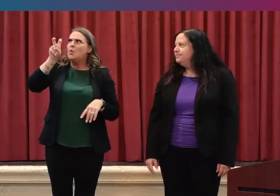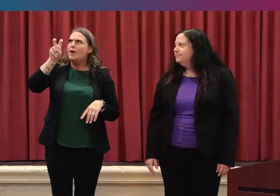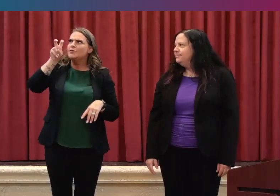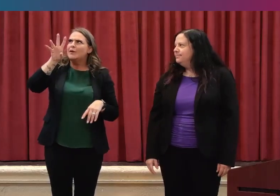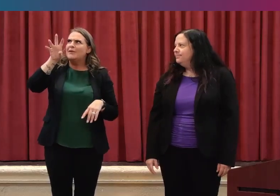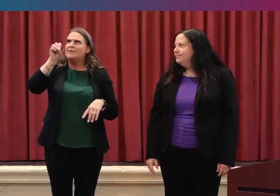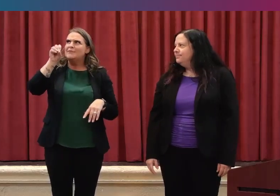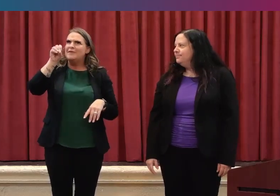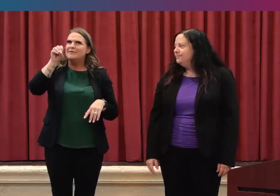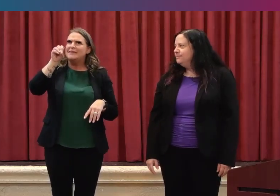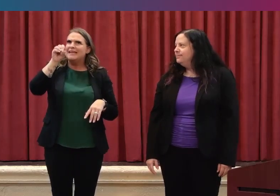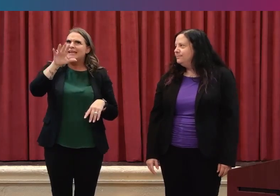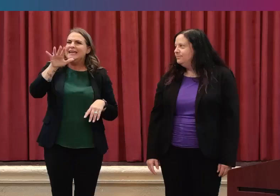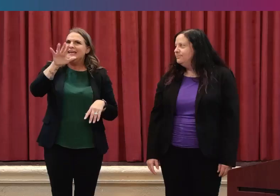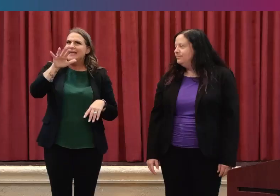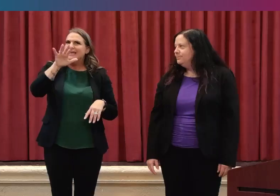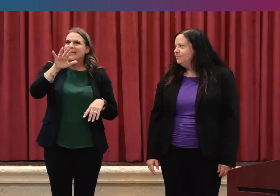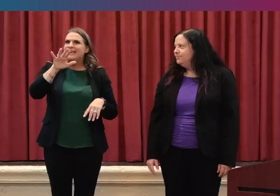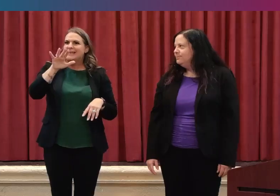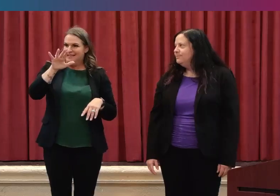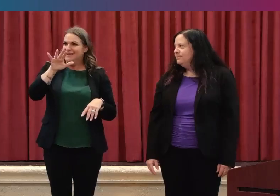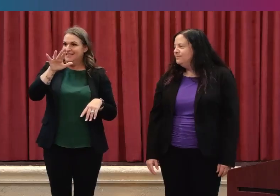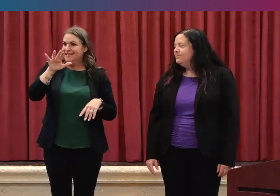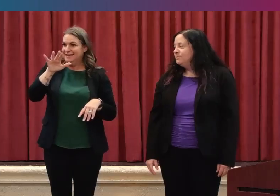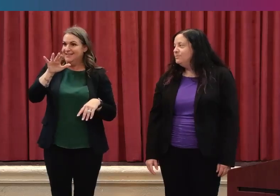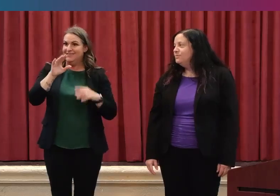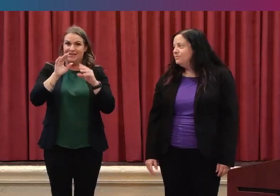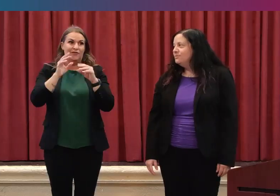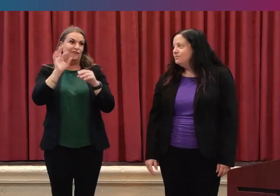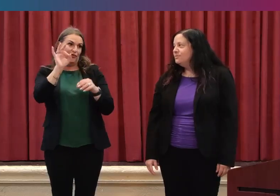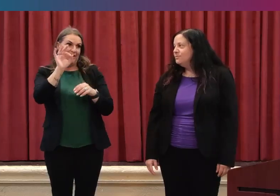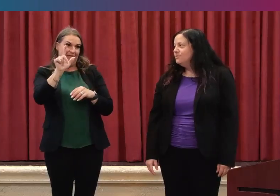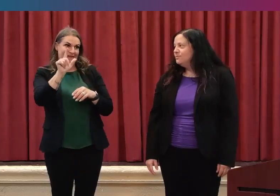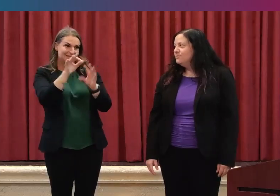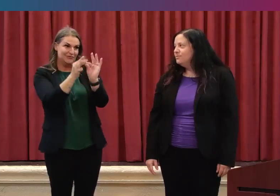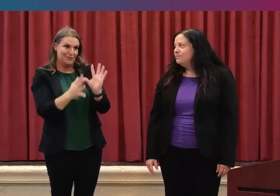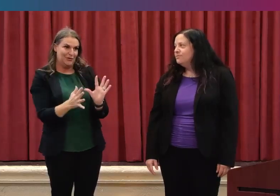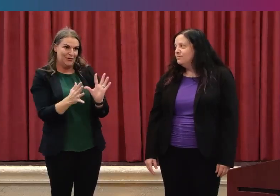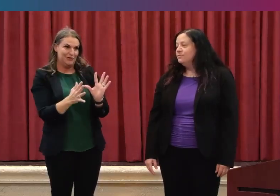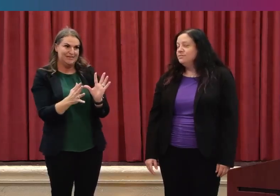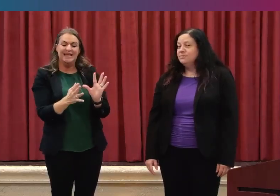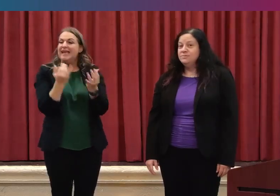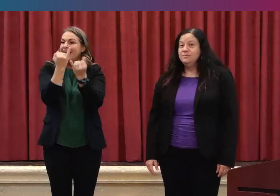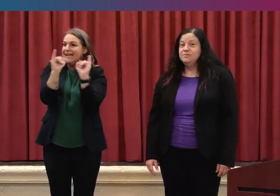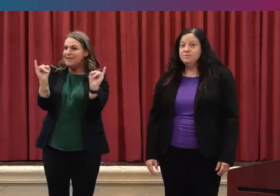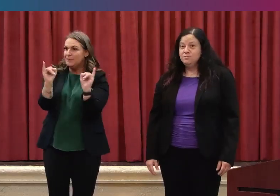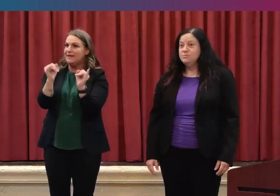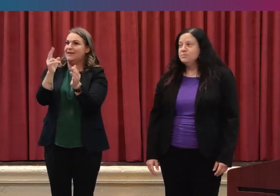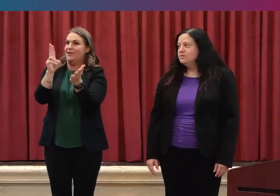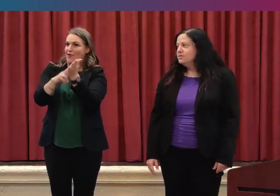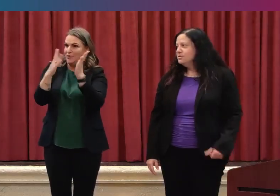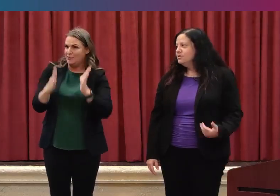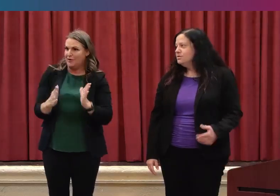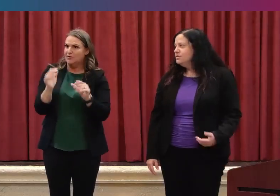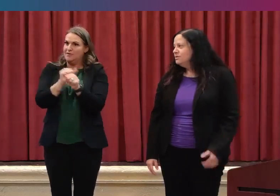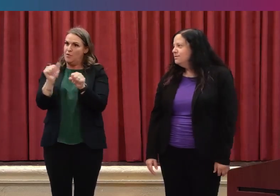Los Angeles has more than 250 freelance interpreters who work as